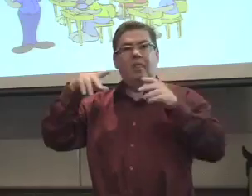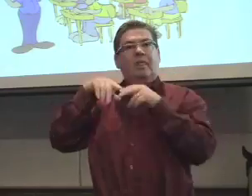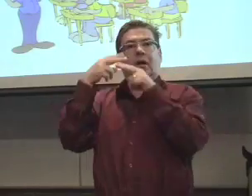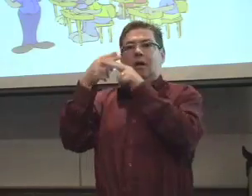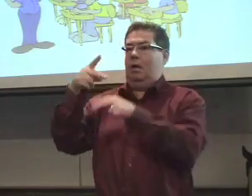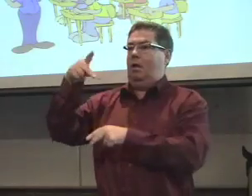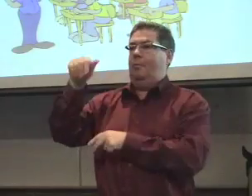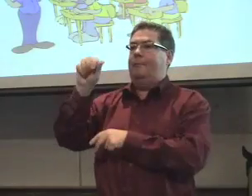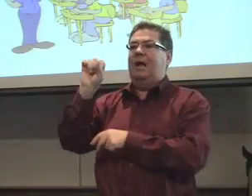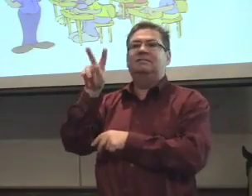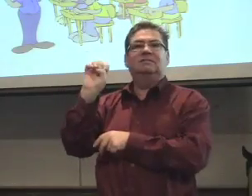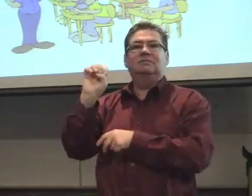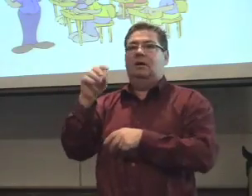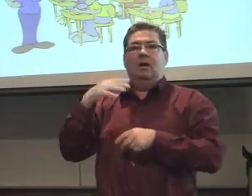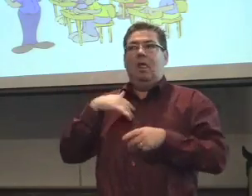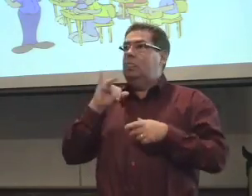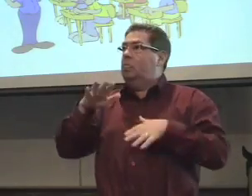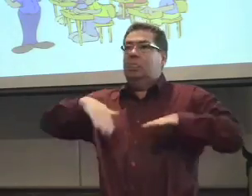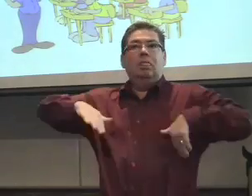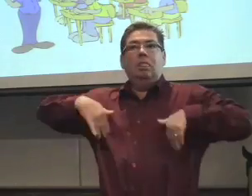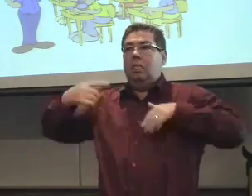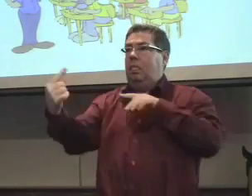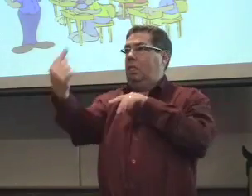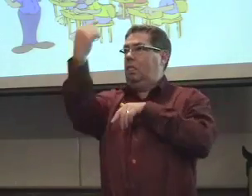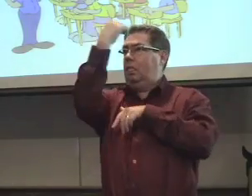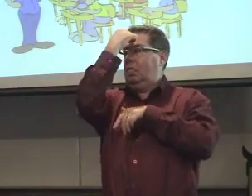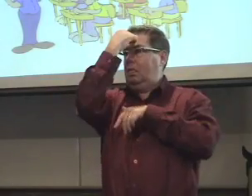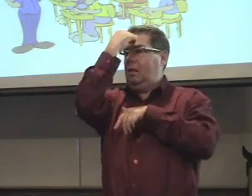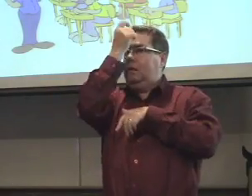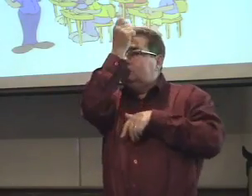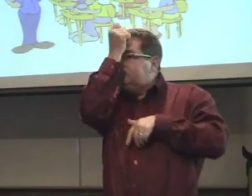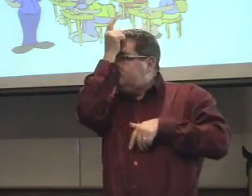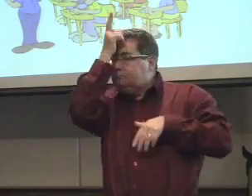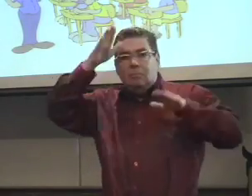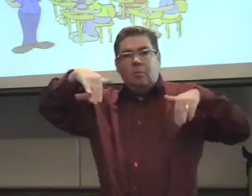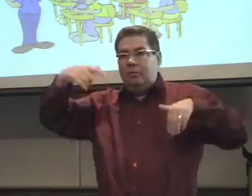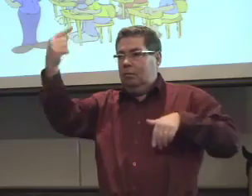throwing it back at you. I'm not required to think. I'm just throwing it back.